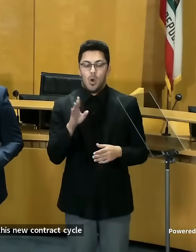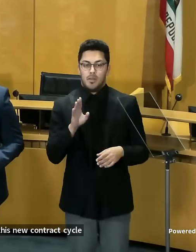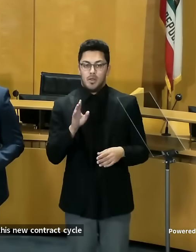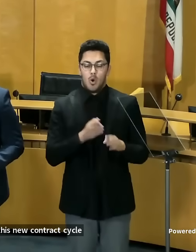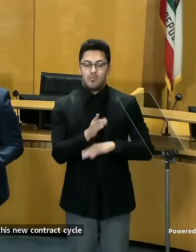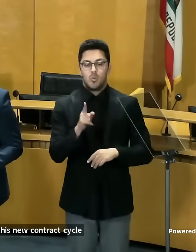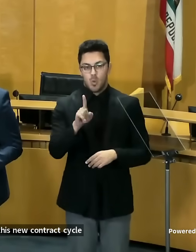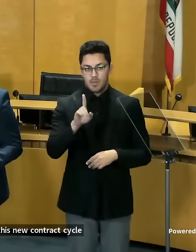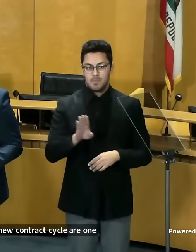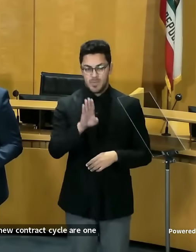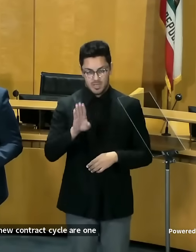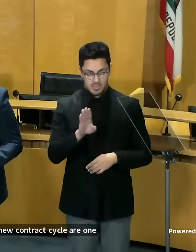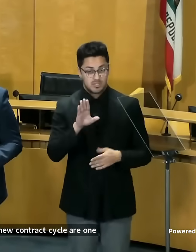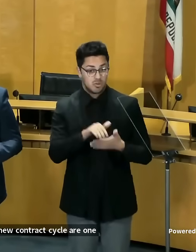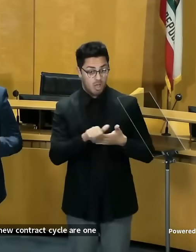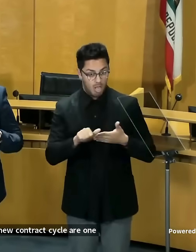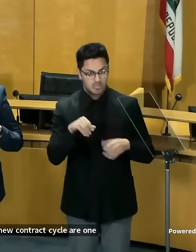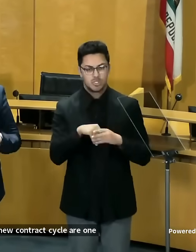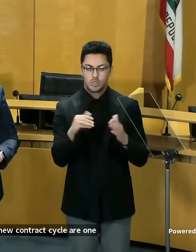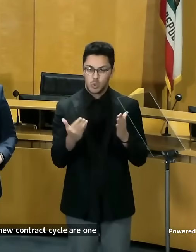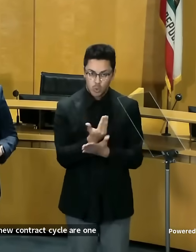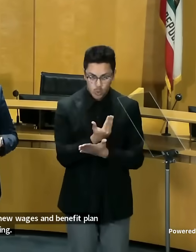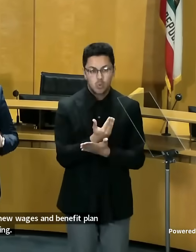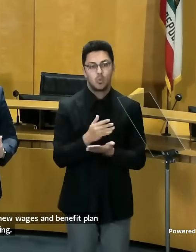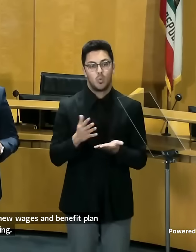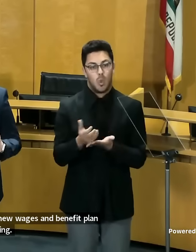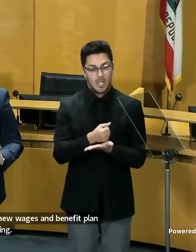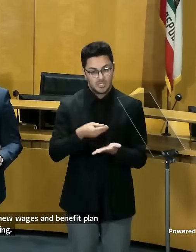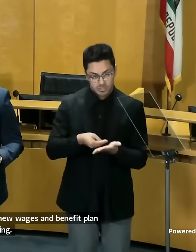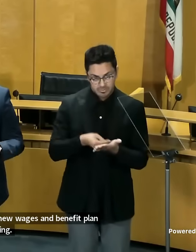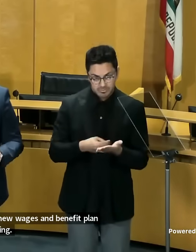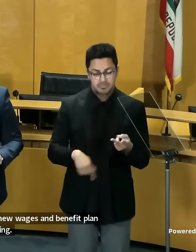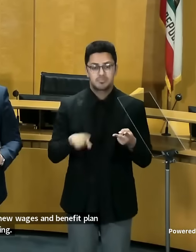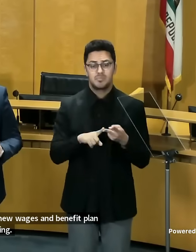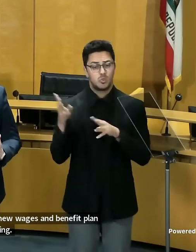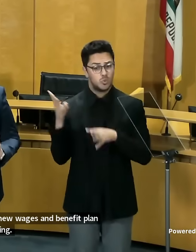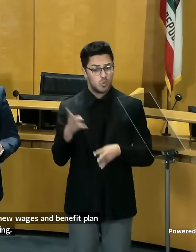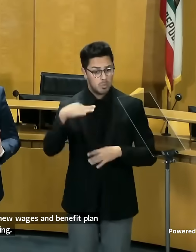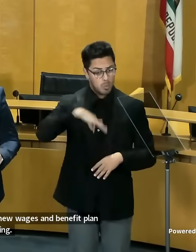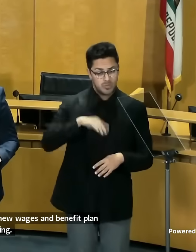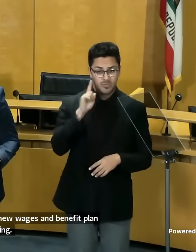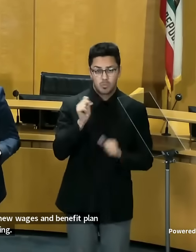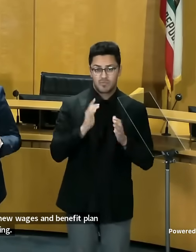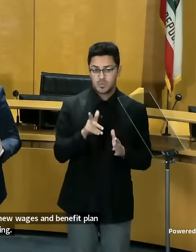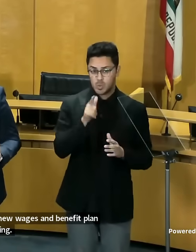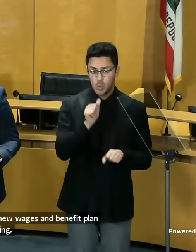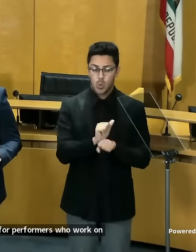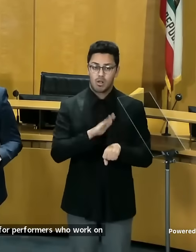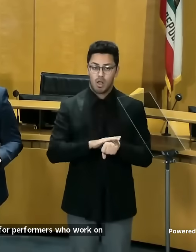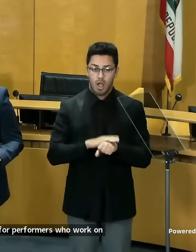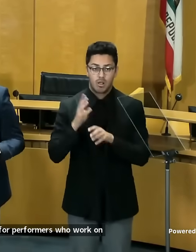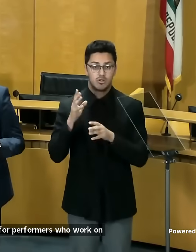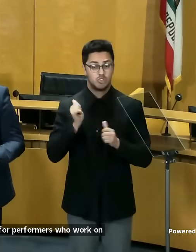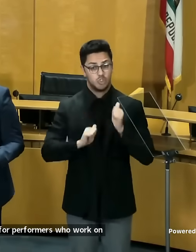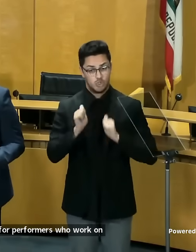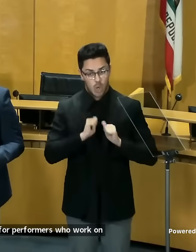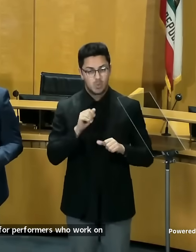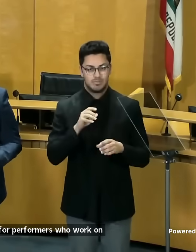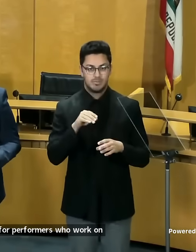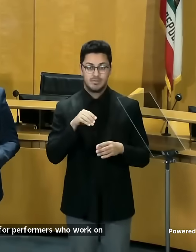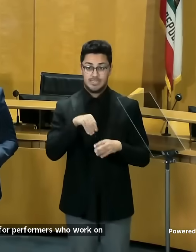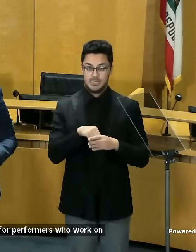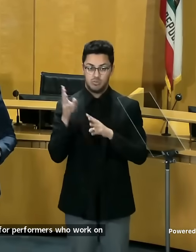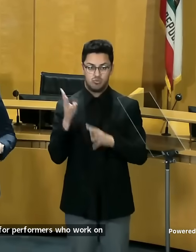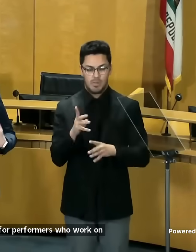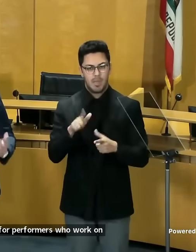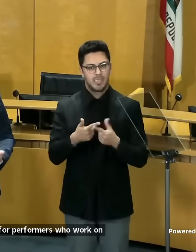wages and benefit plan funding. A streaming participation bonus for performers who work on shows in streaming that become